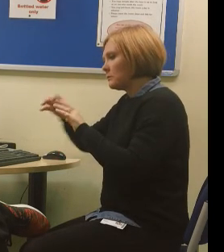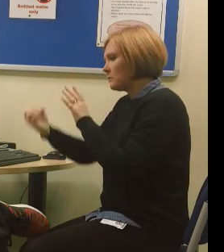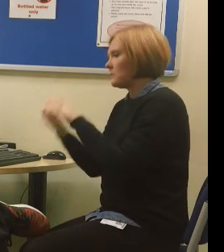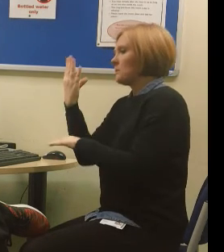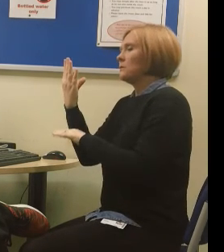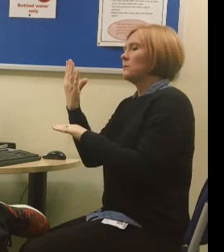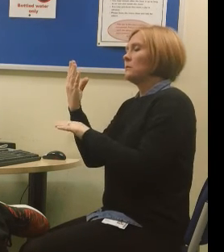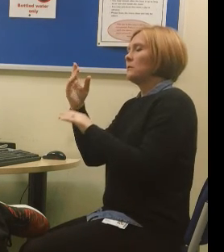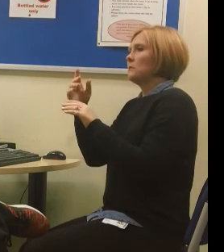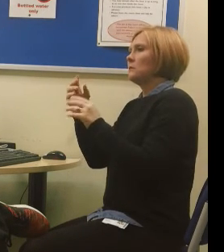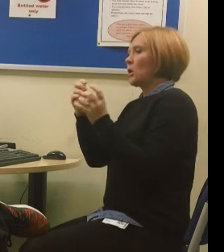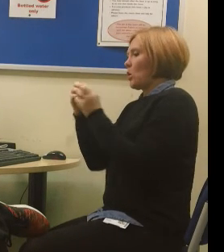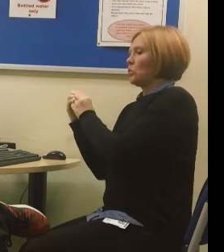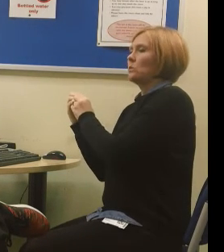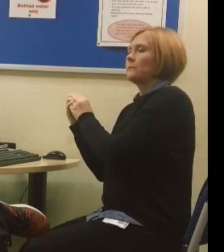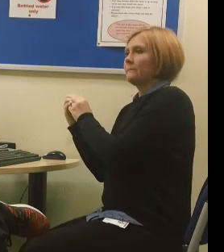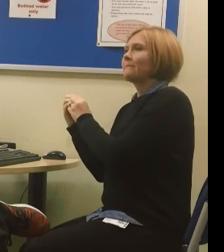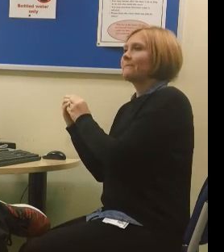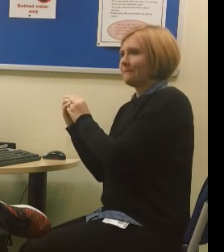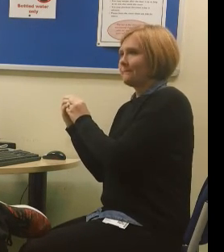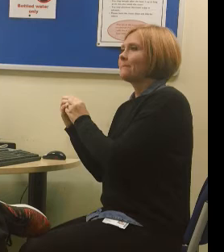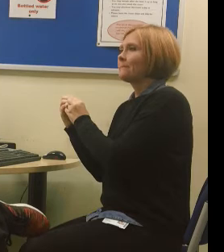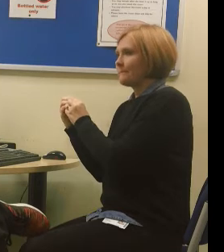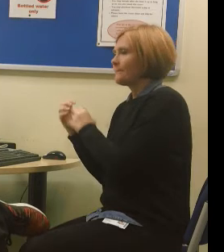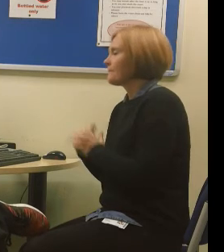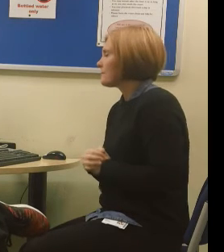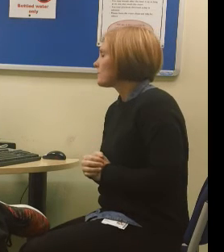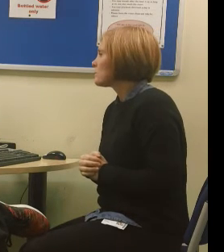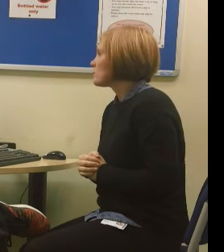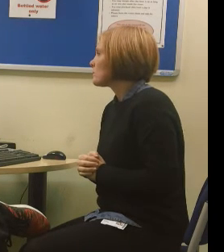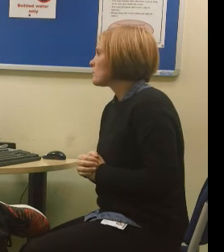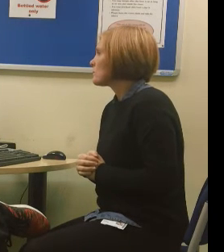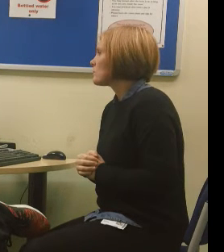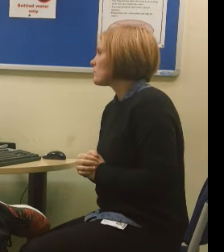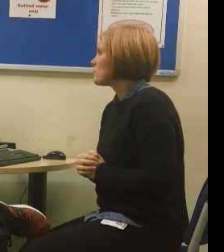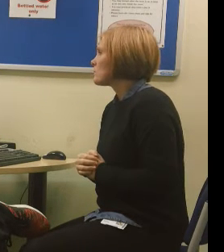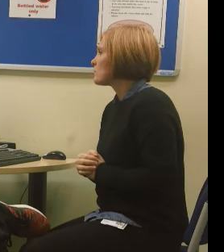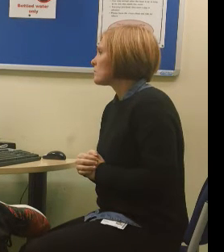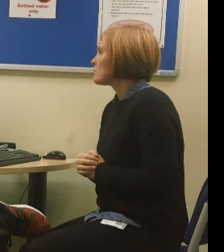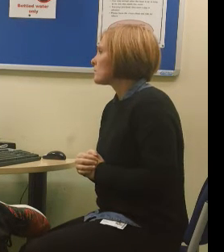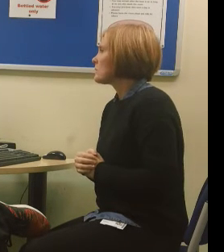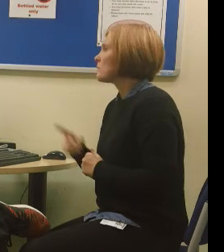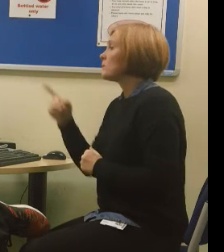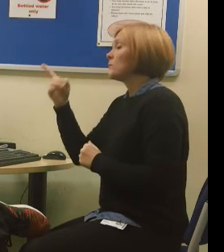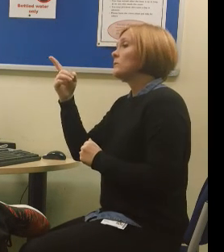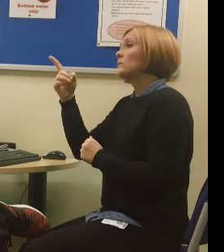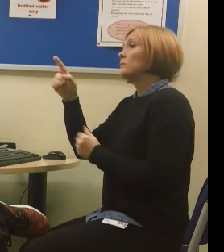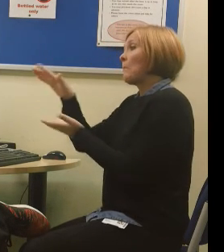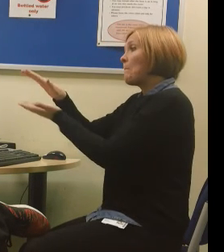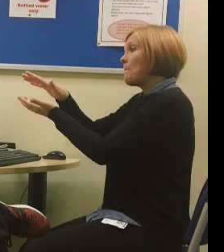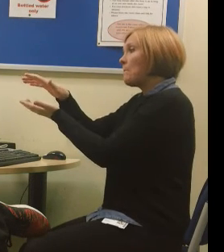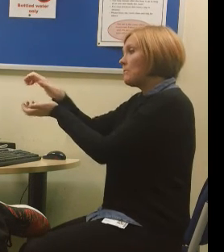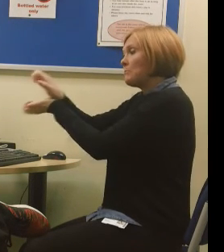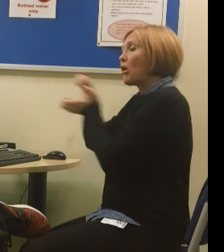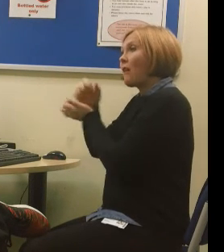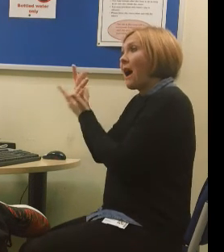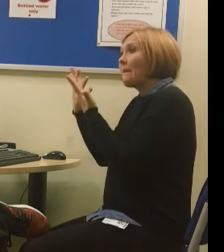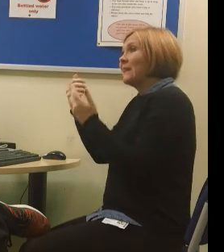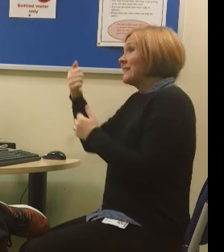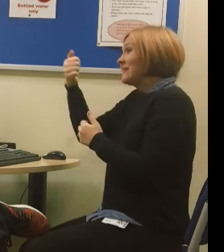You can borrow up to 6 items on your record at any one time, and most books, like this one, can be borrowed for 3 weeks. However, we do have some